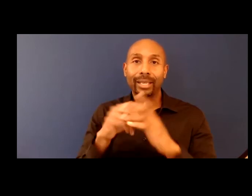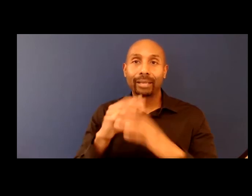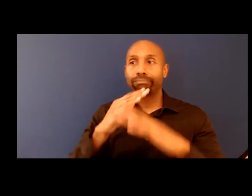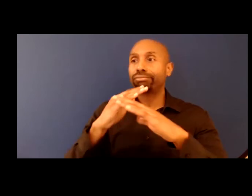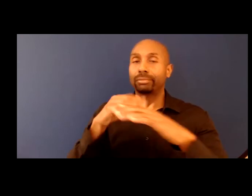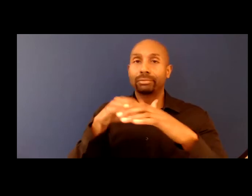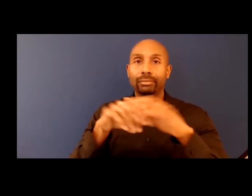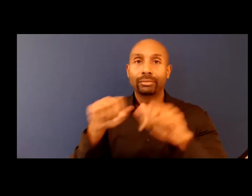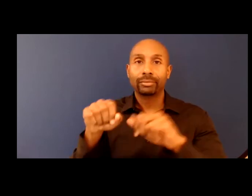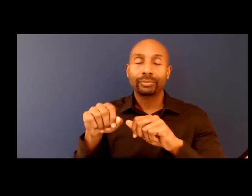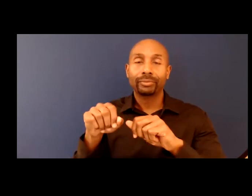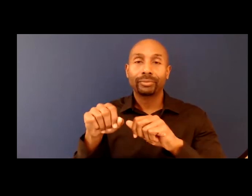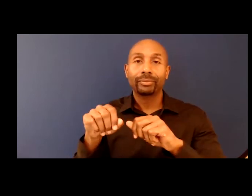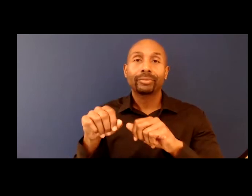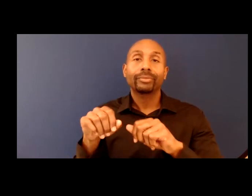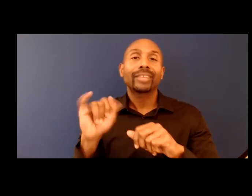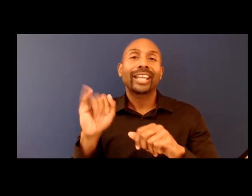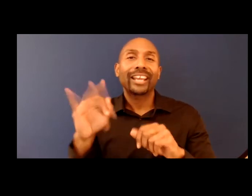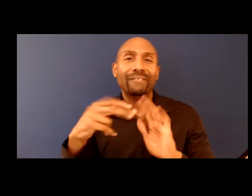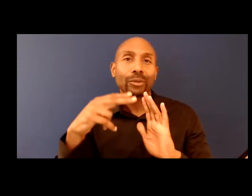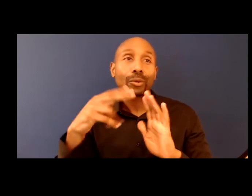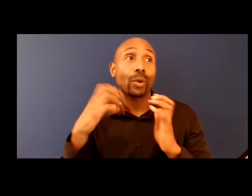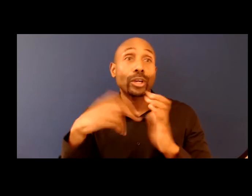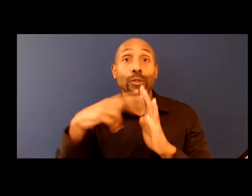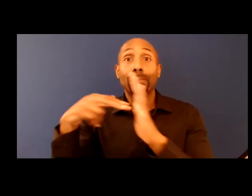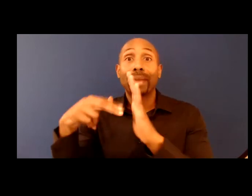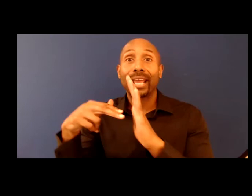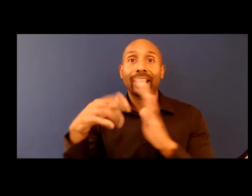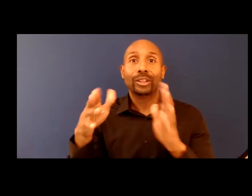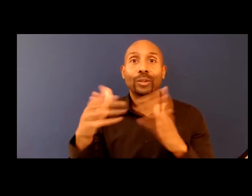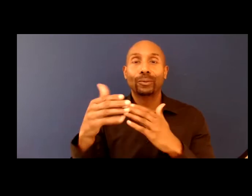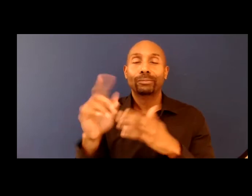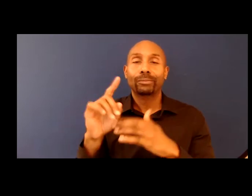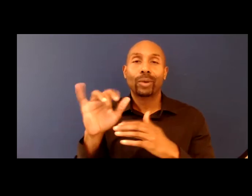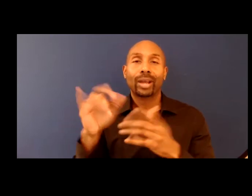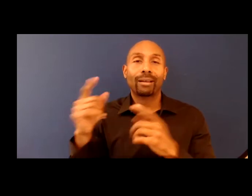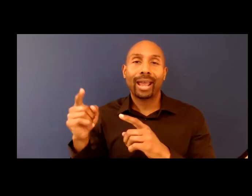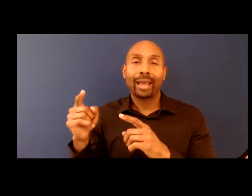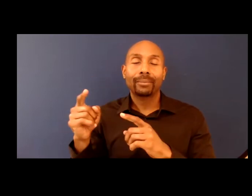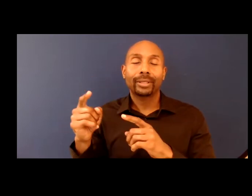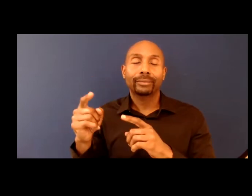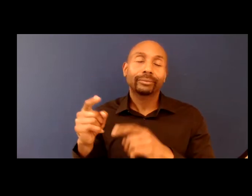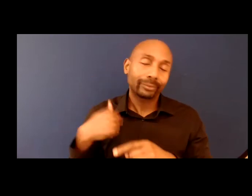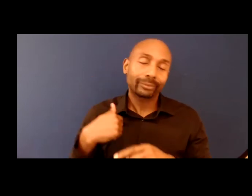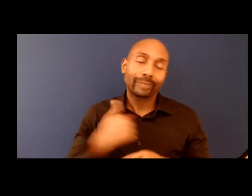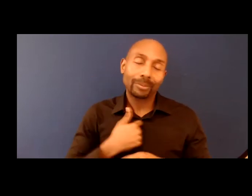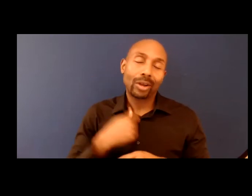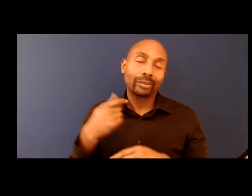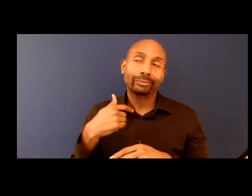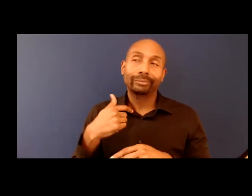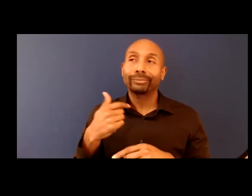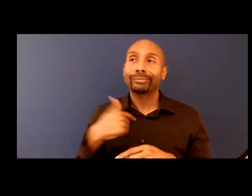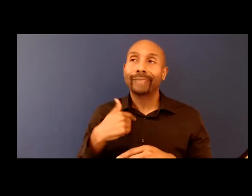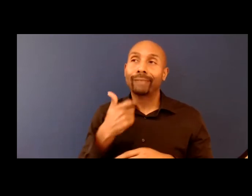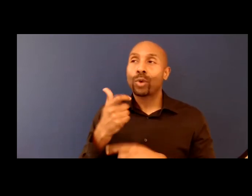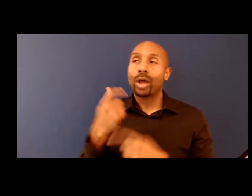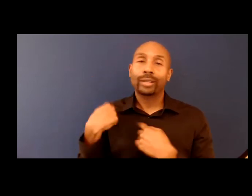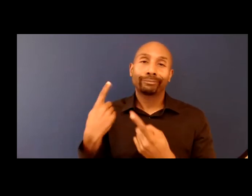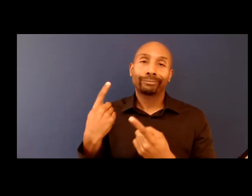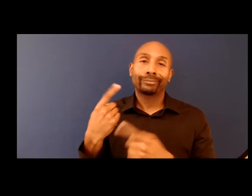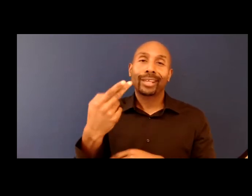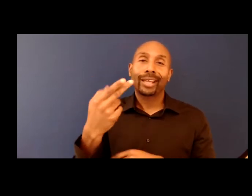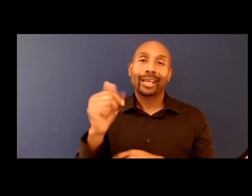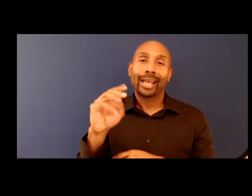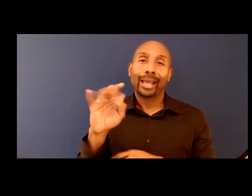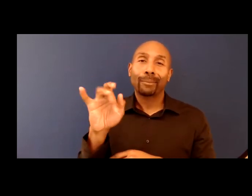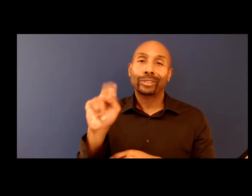this room through language and image, also as an aside, if you are a visual artist